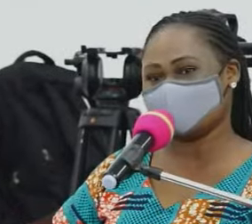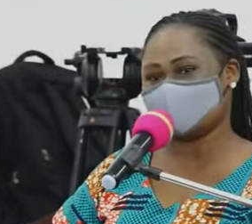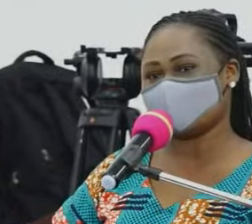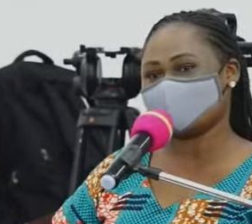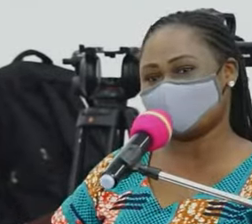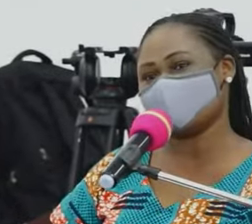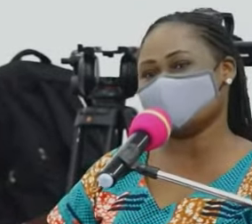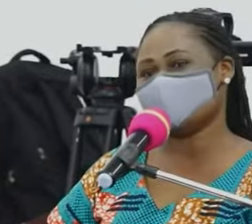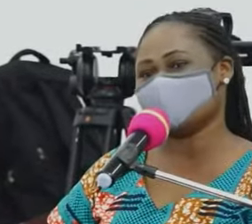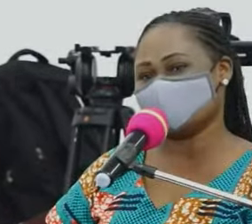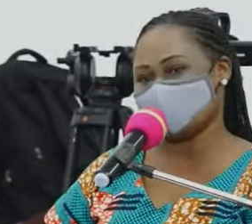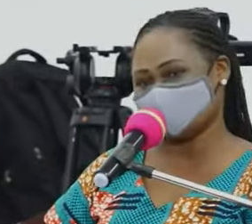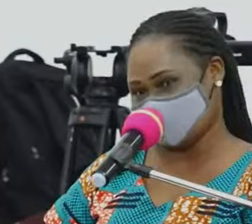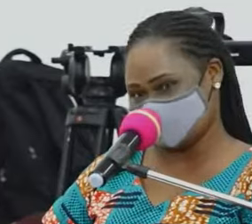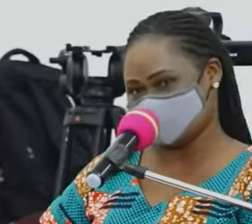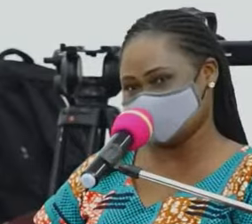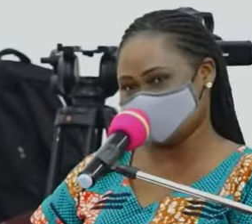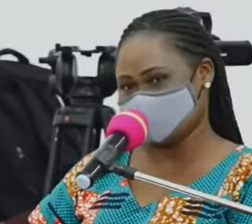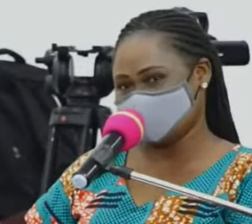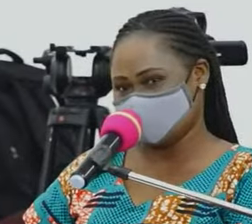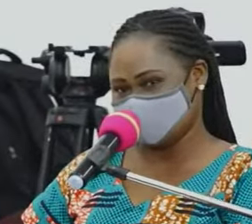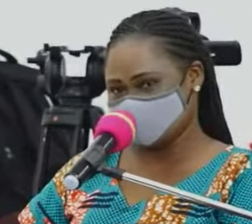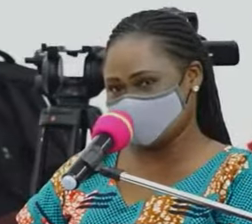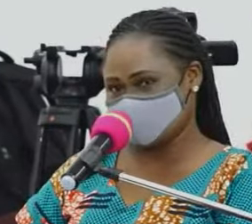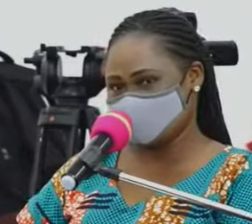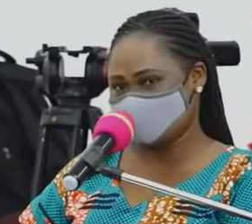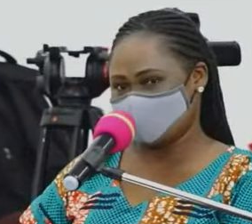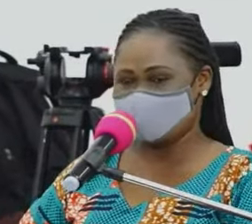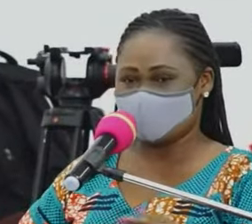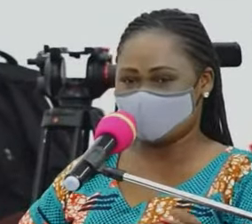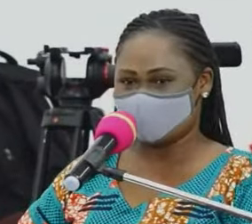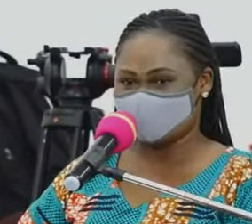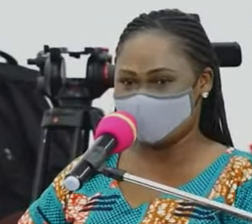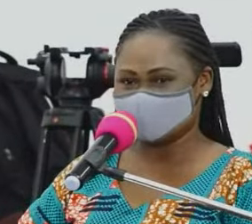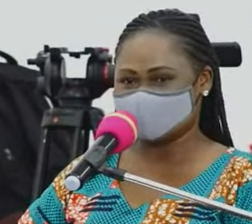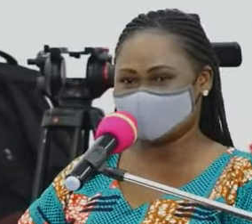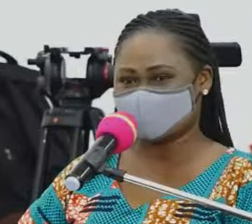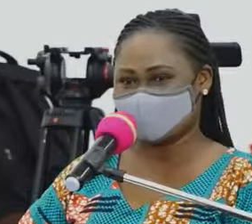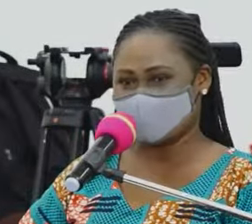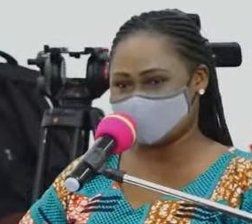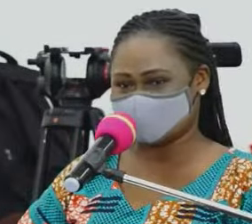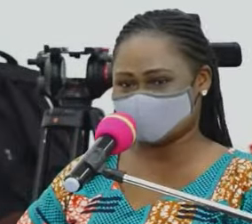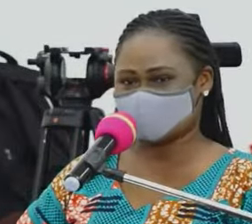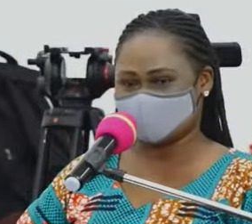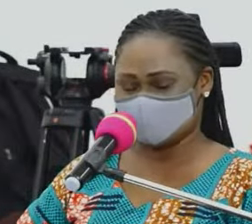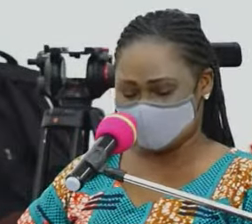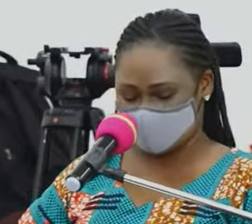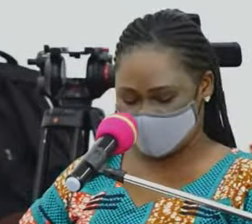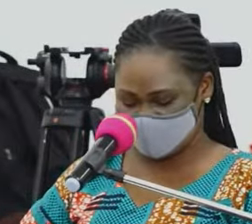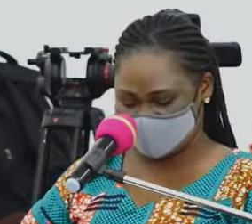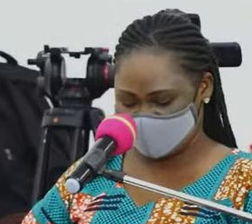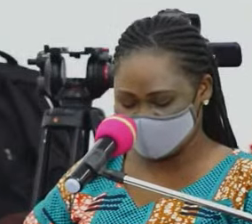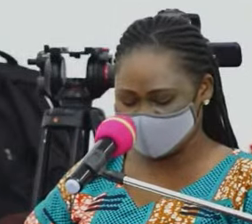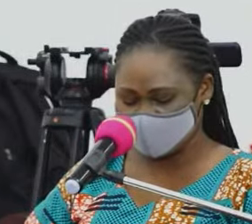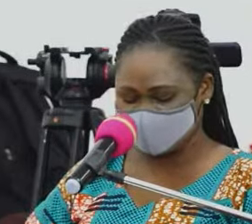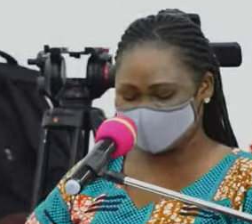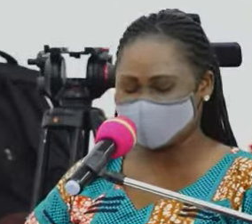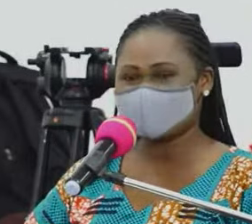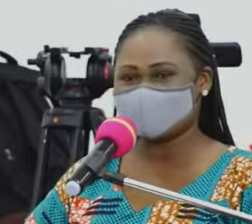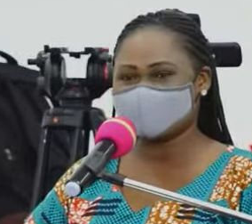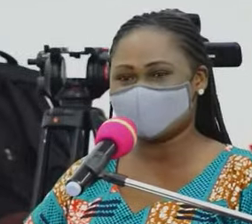apart from the lacuna in the law that we are expecting to be removed? I mean, from the meetings that you've had. And